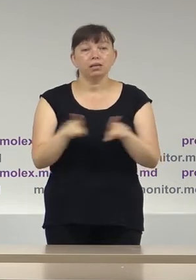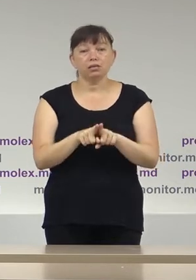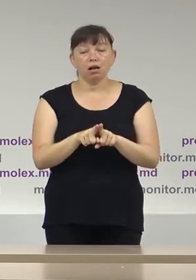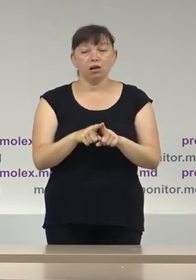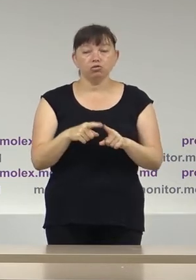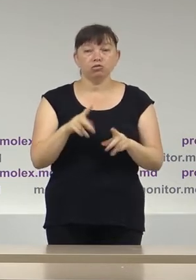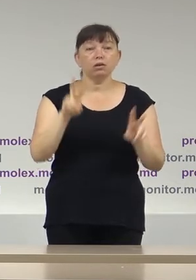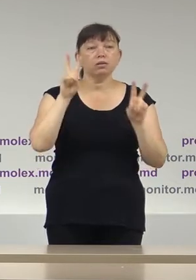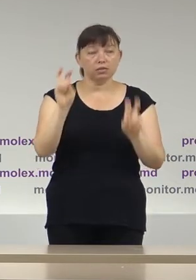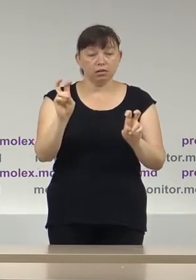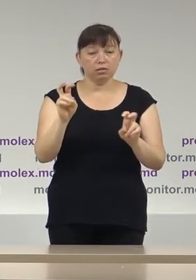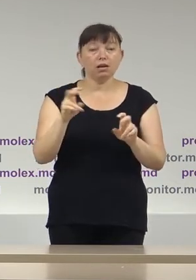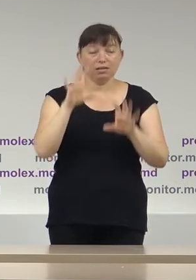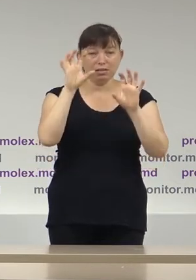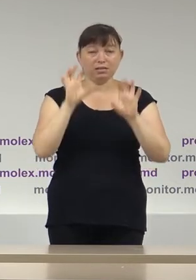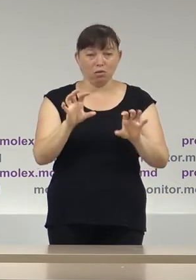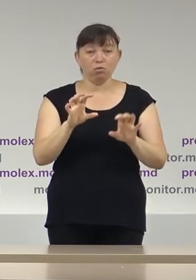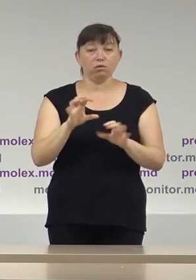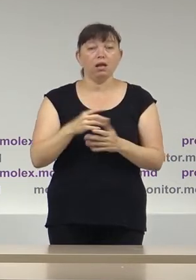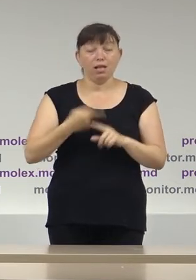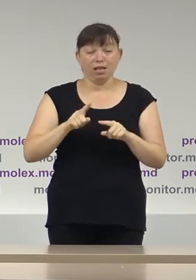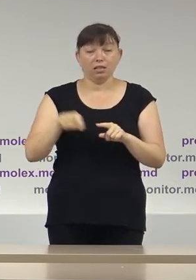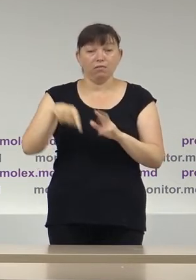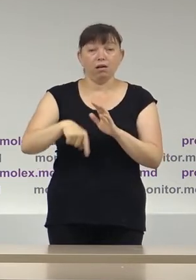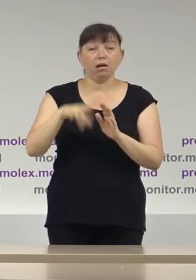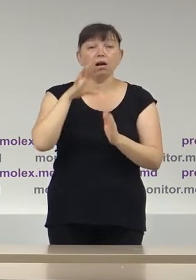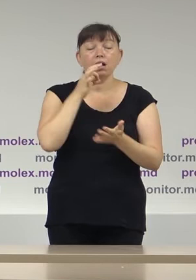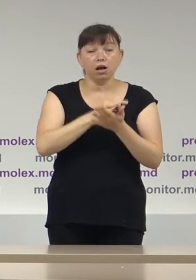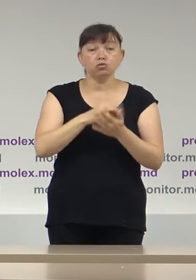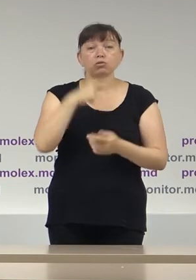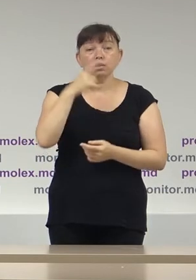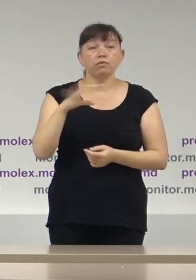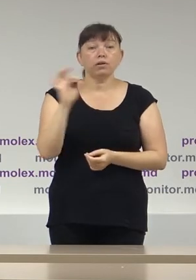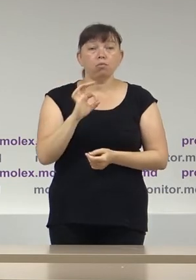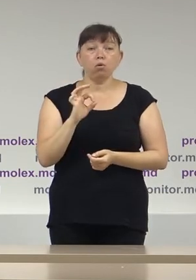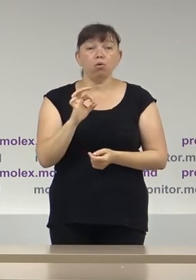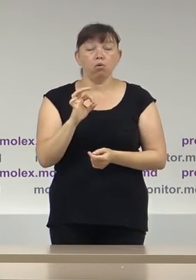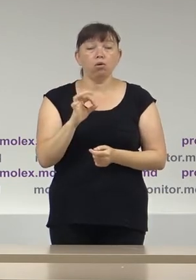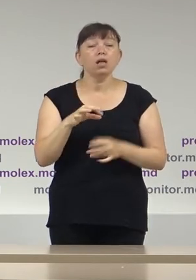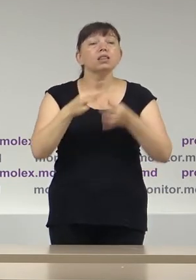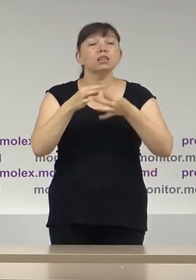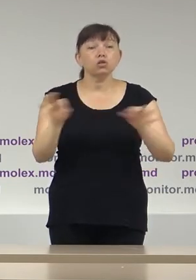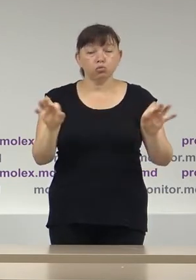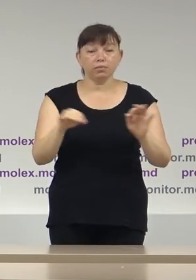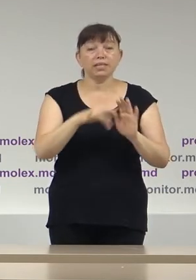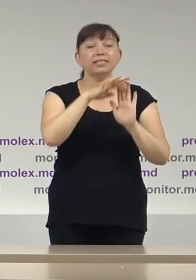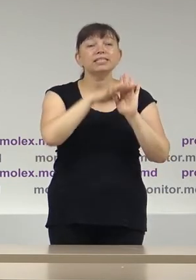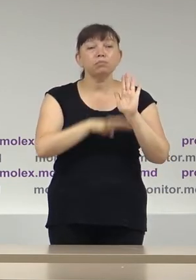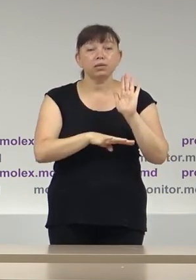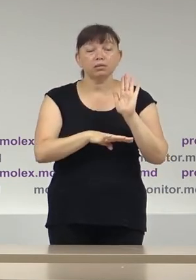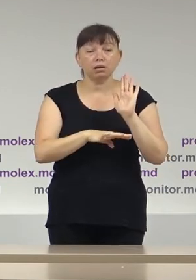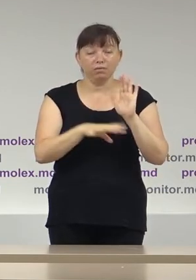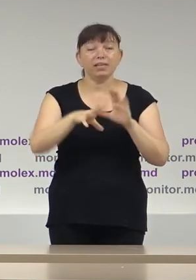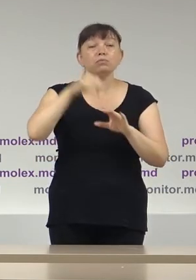constitutional authorities. Also, in the chapter on legal framework in the report,